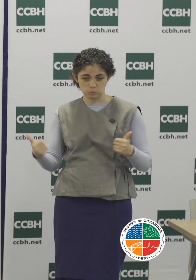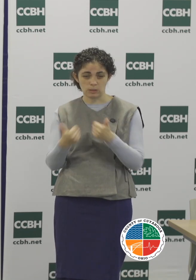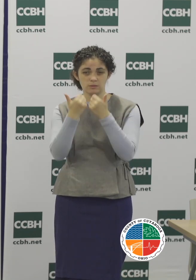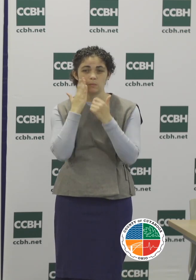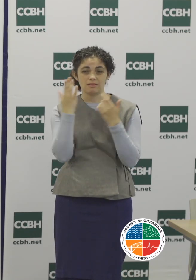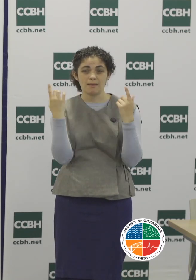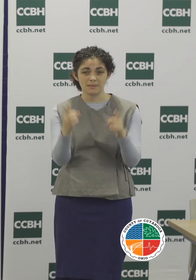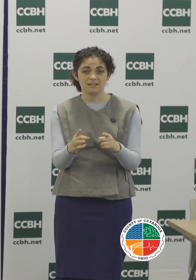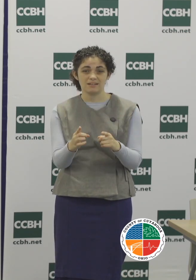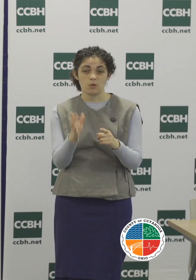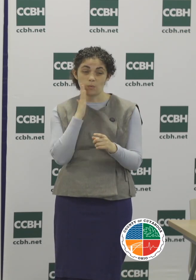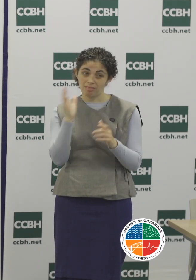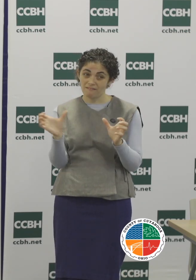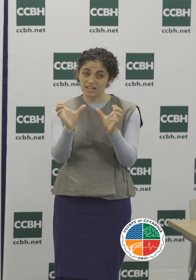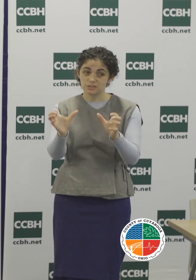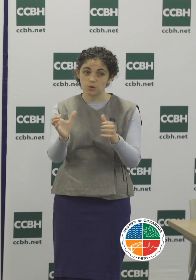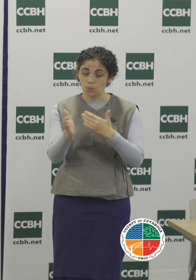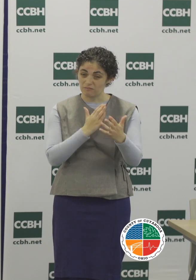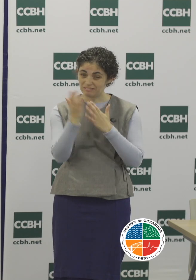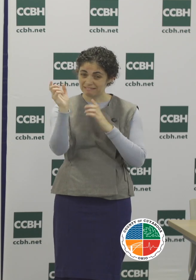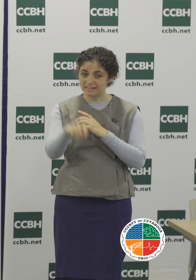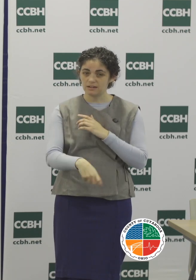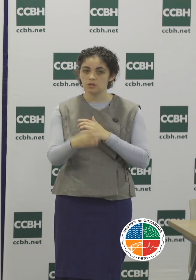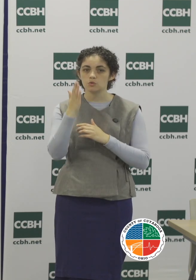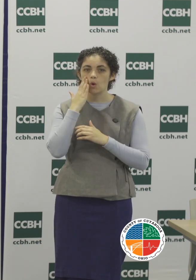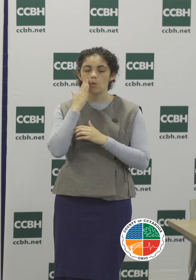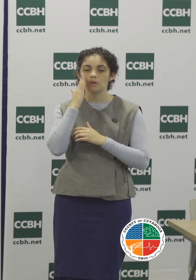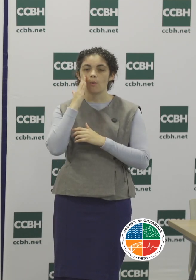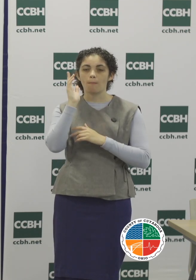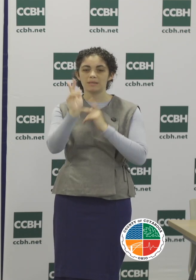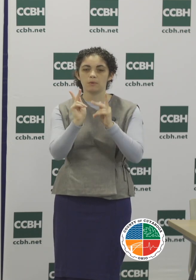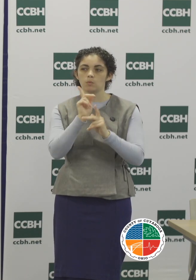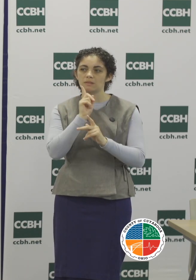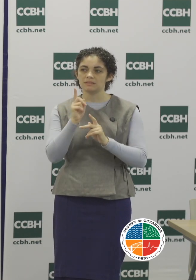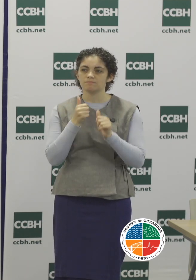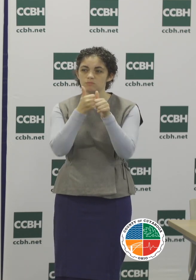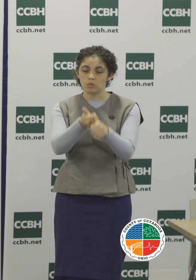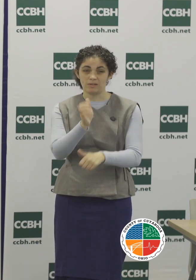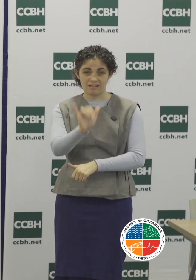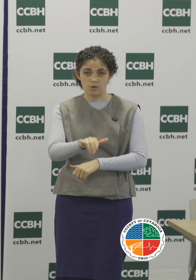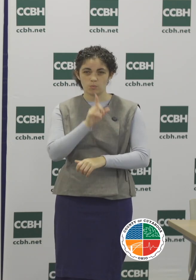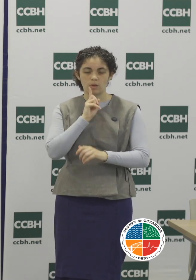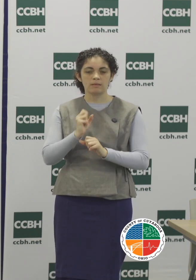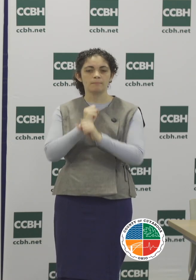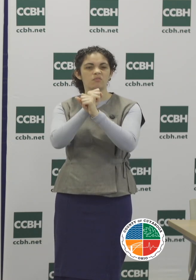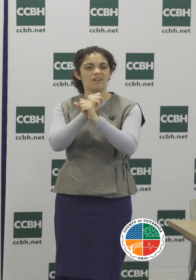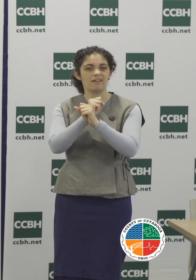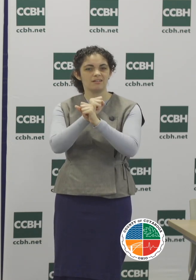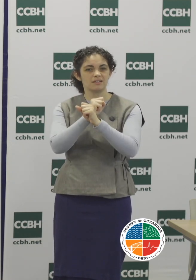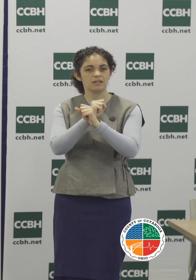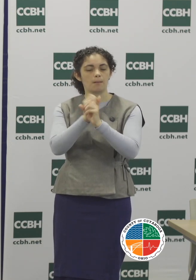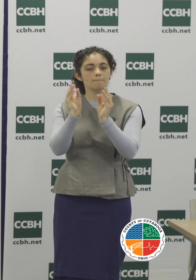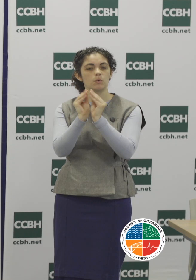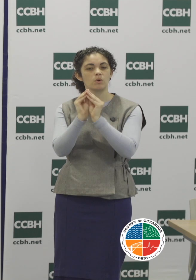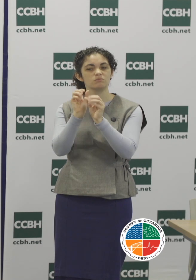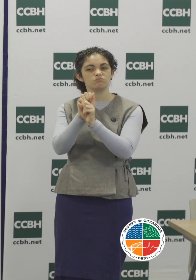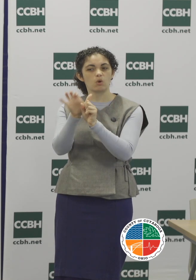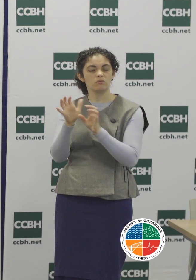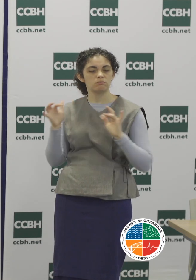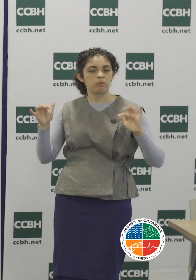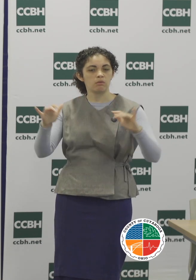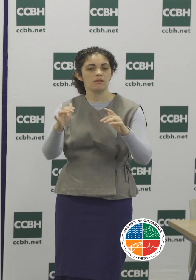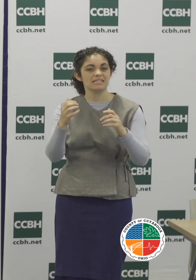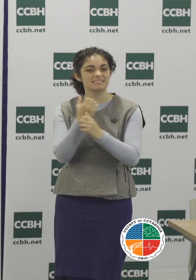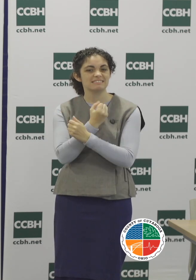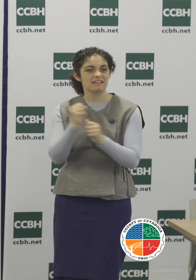we'll take action necessary to assure that people do comply, because ultimately it's about preventing more cases and